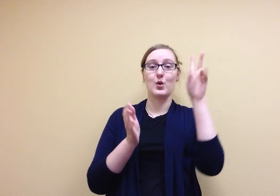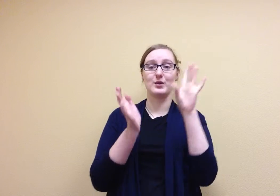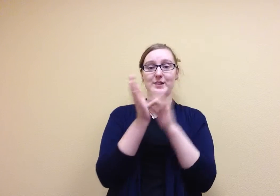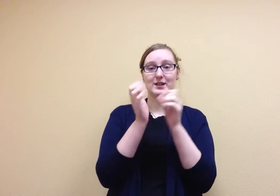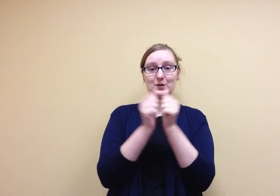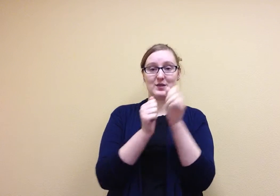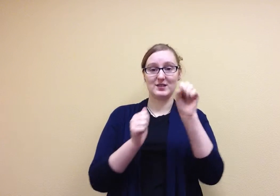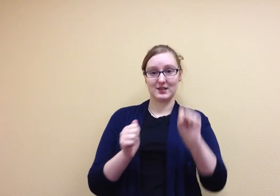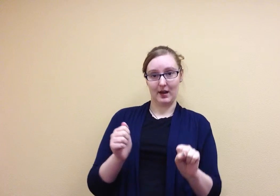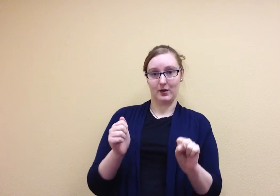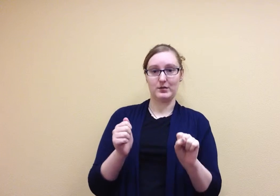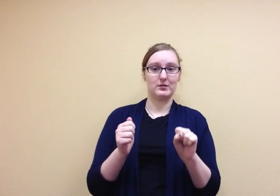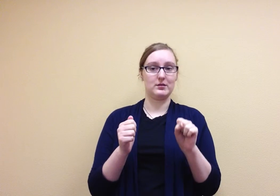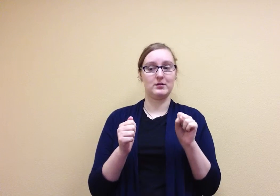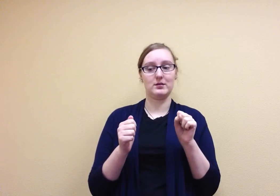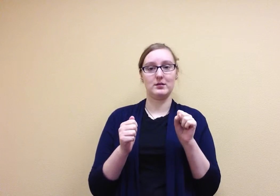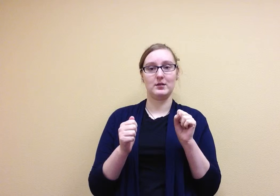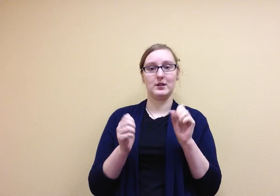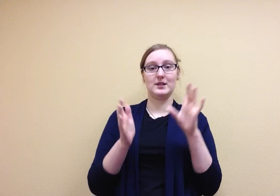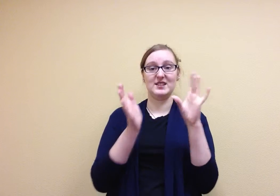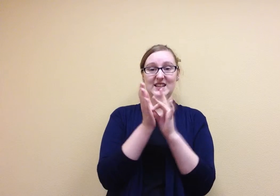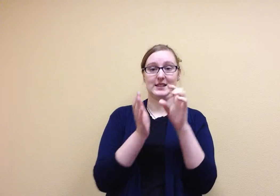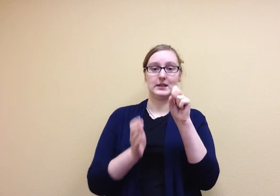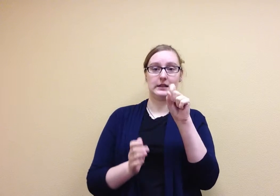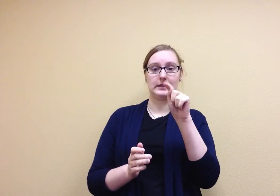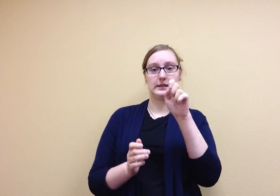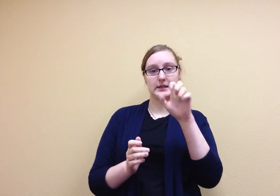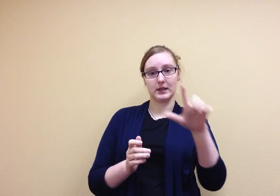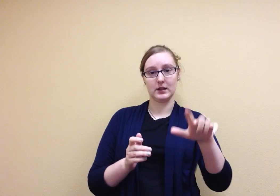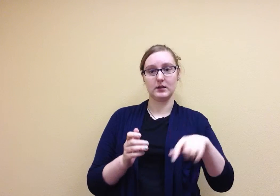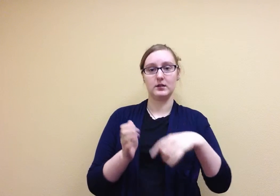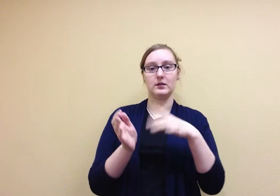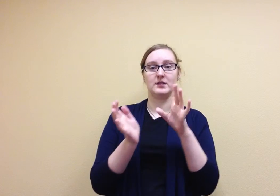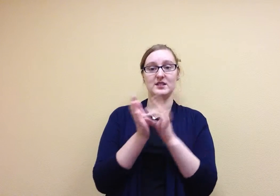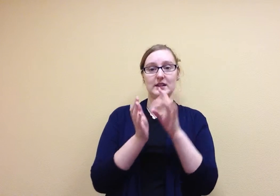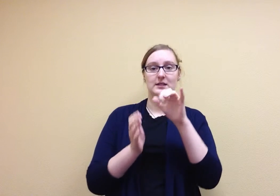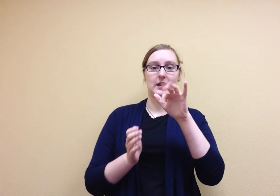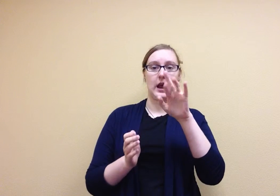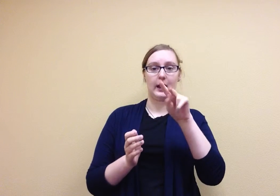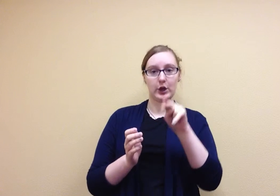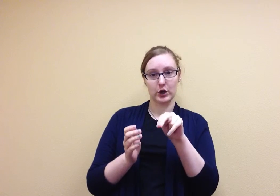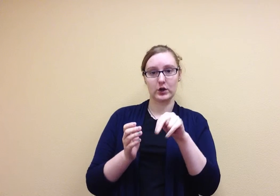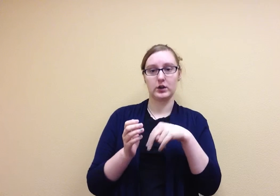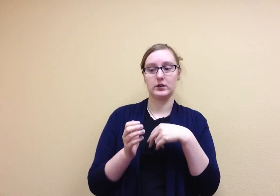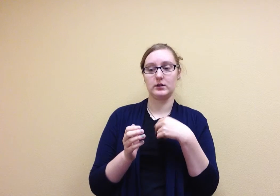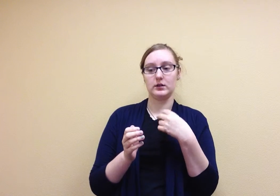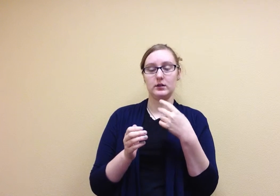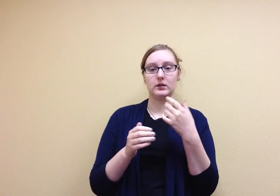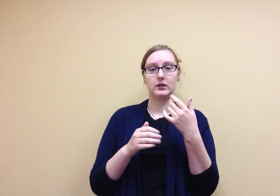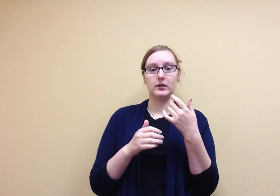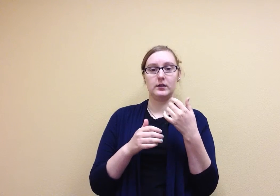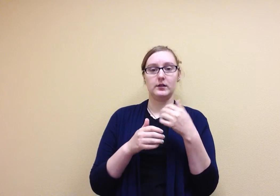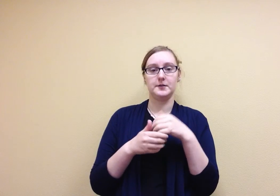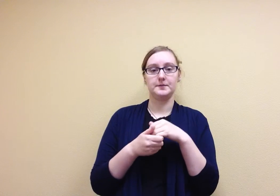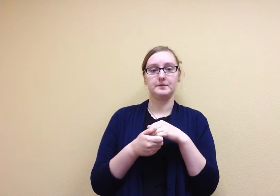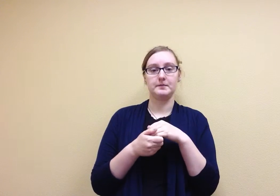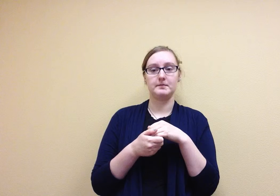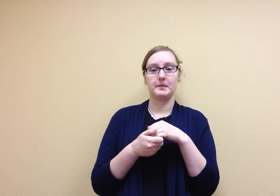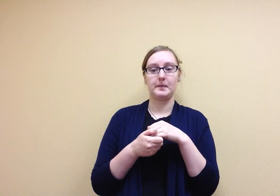What else? Steel. It sticks to steel. Sticks to iron. Iron. If you put those to north, it won't stick. It